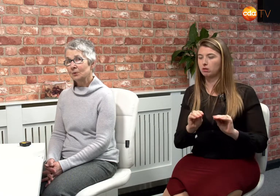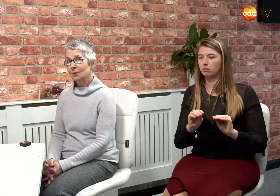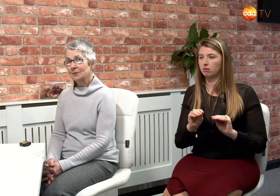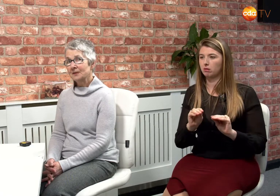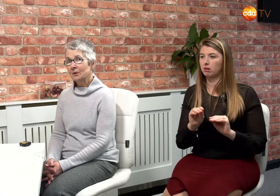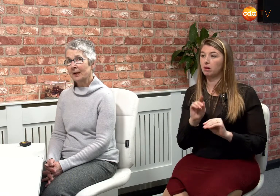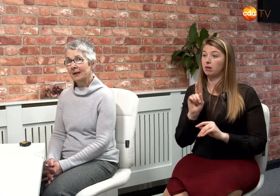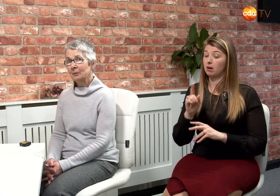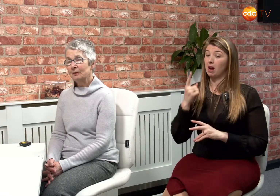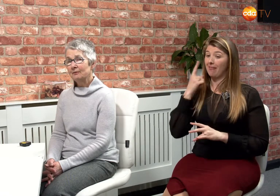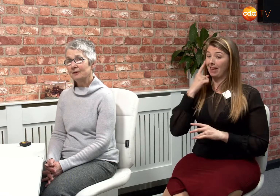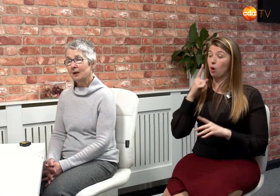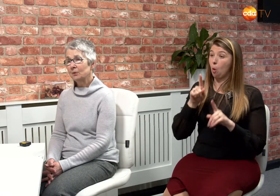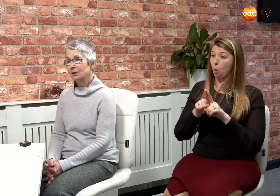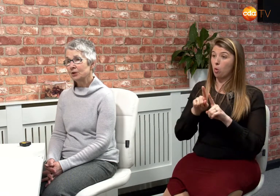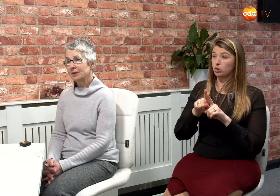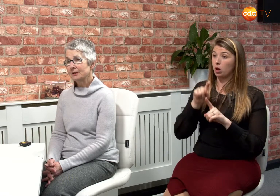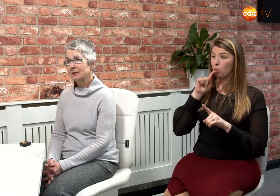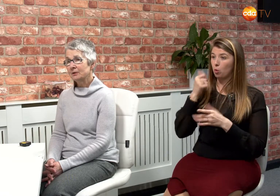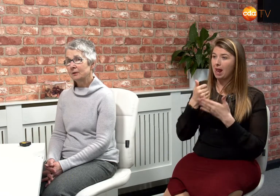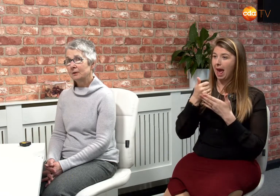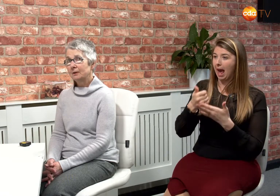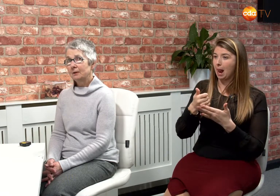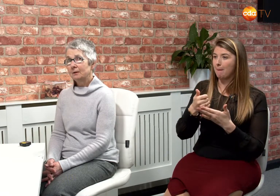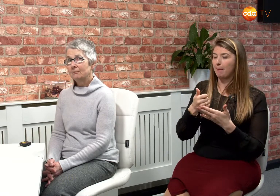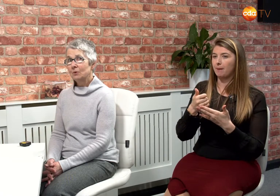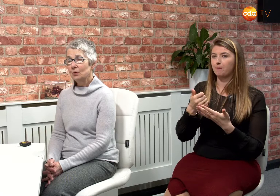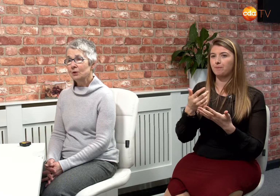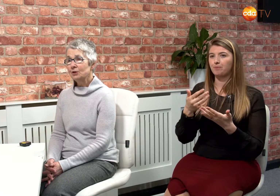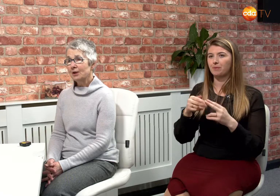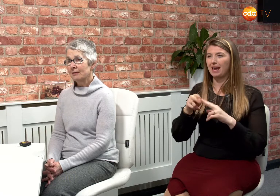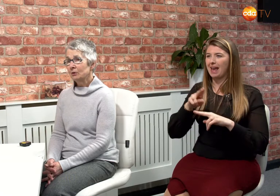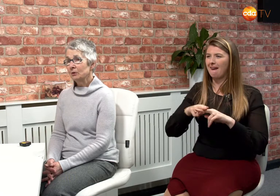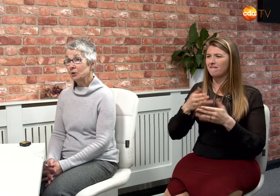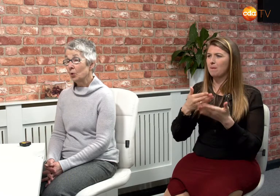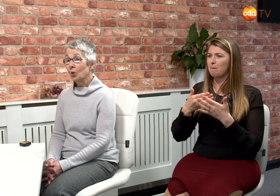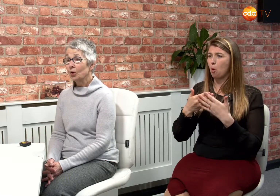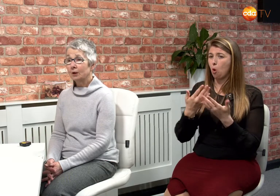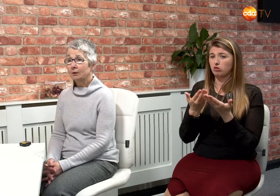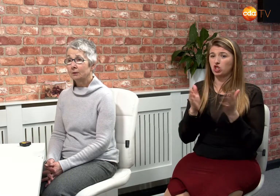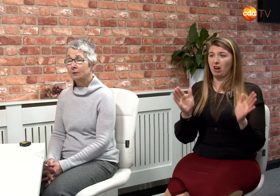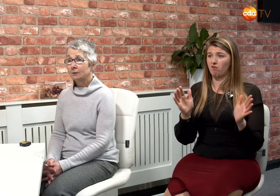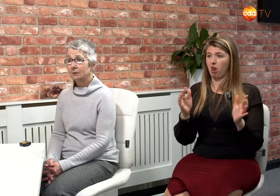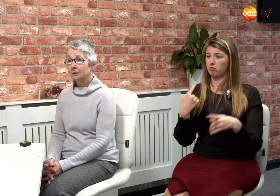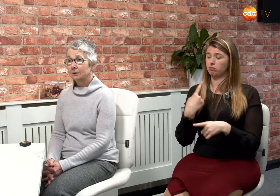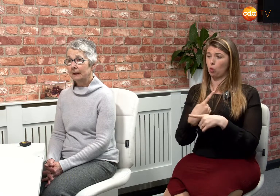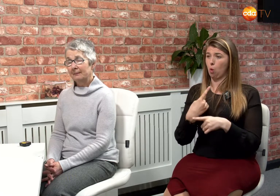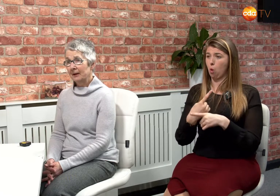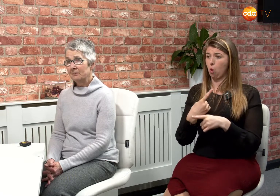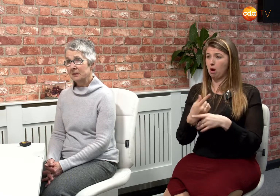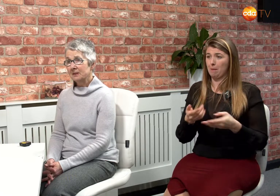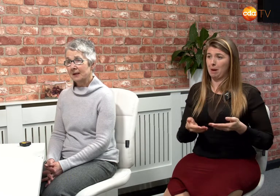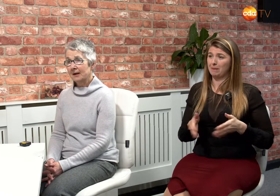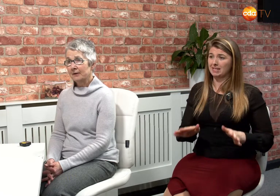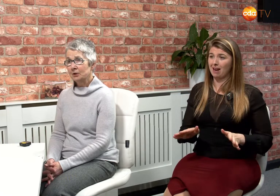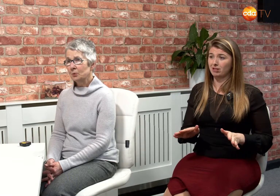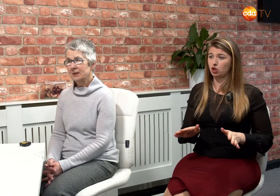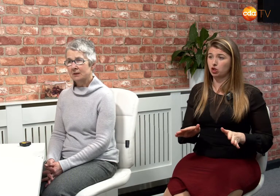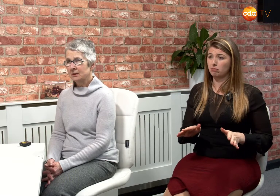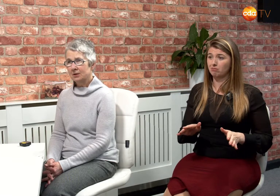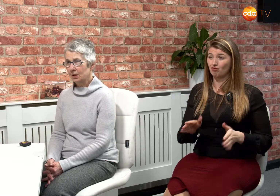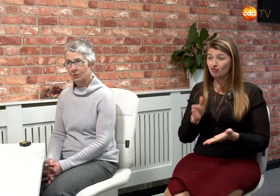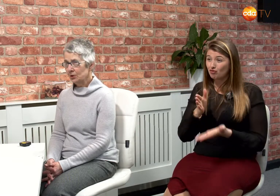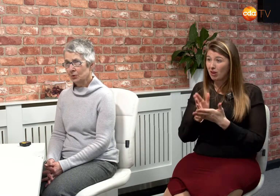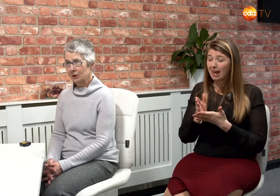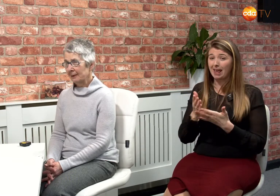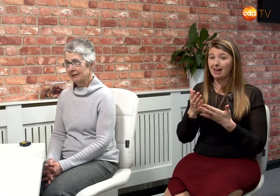But it would also help if there was just more general talk about miscarriage.